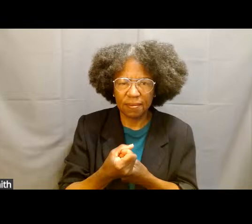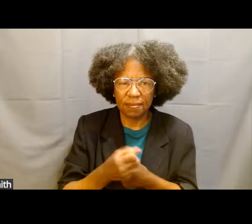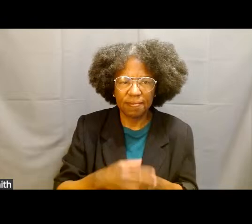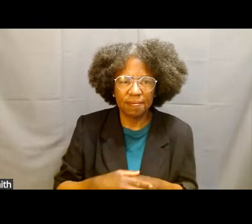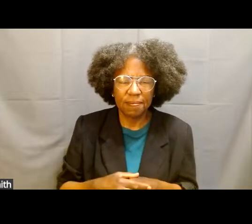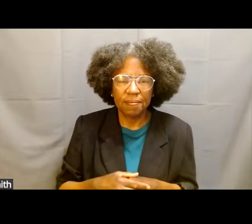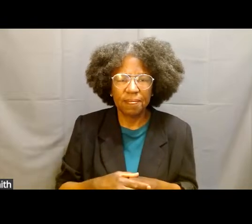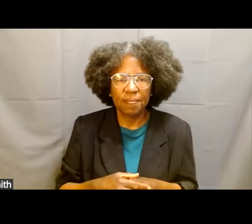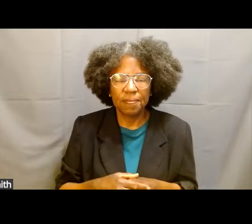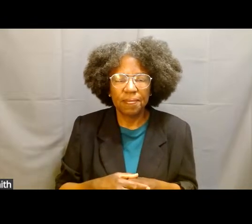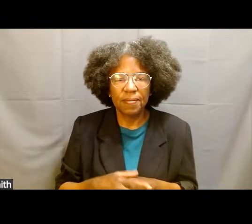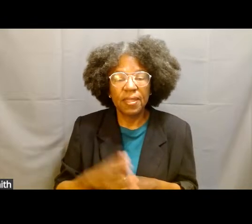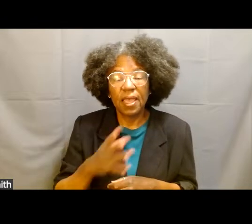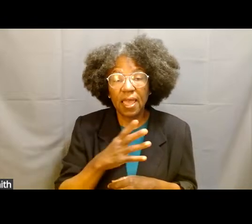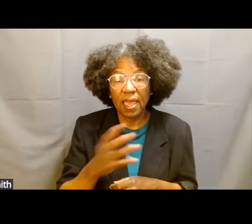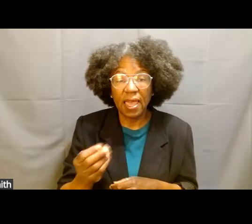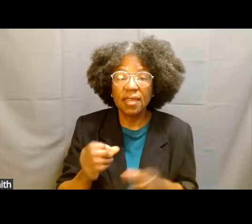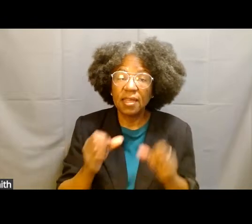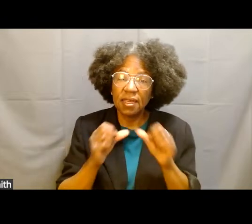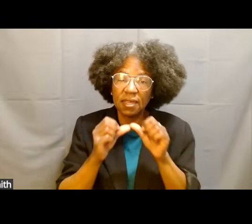And it continues a